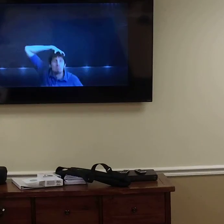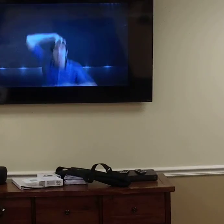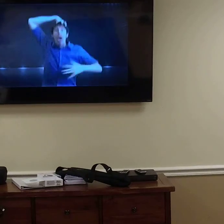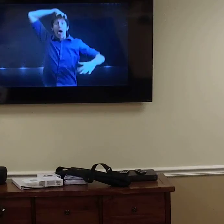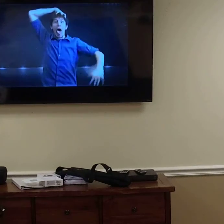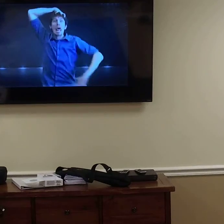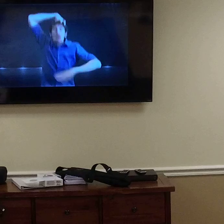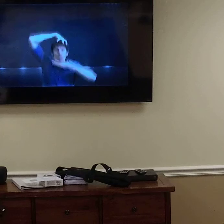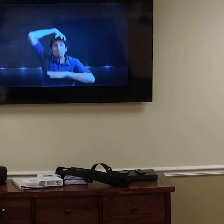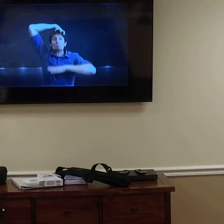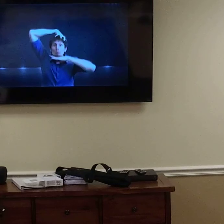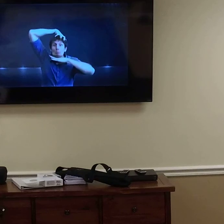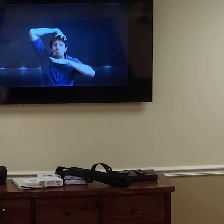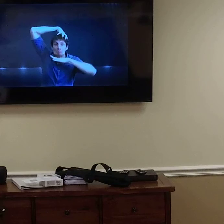So they take the eggs,